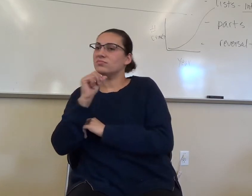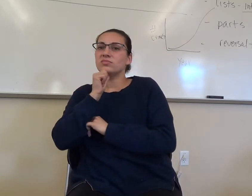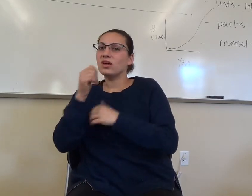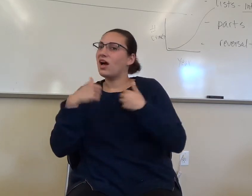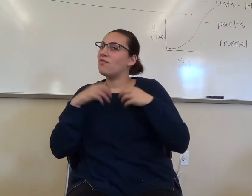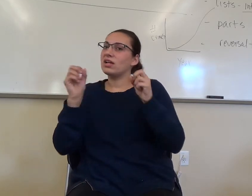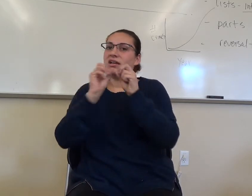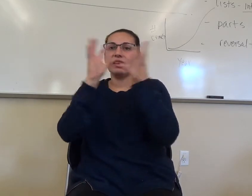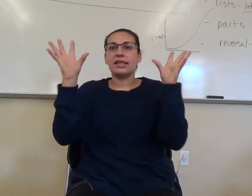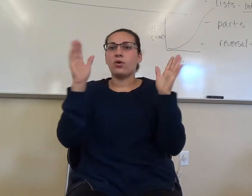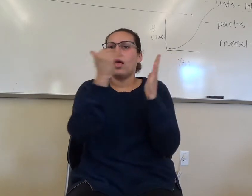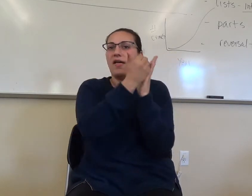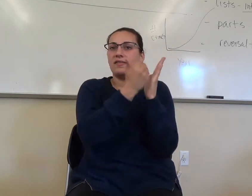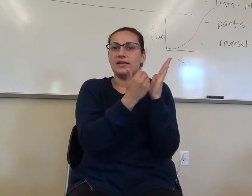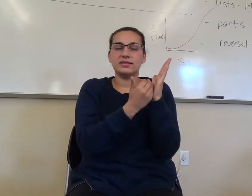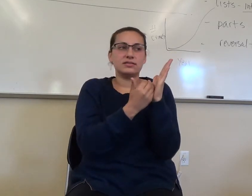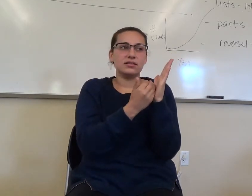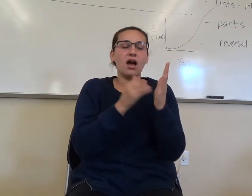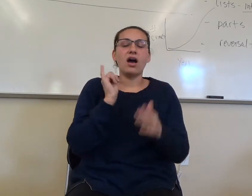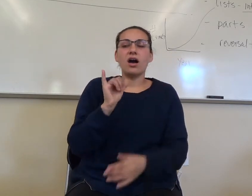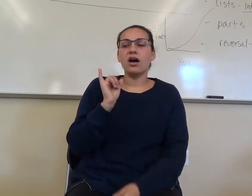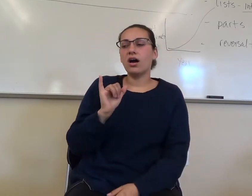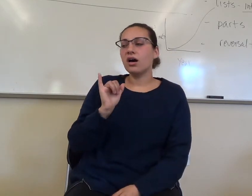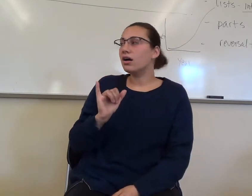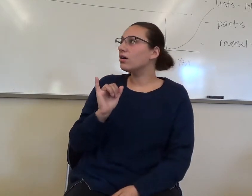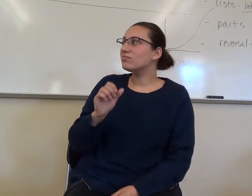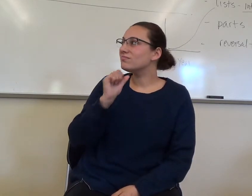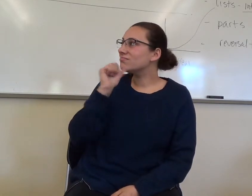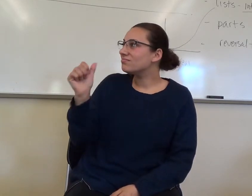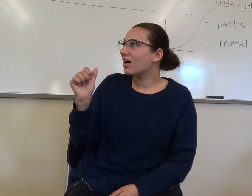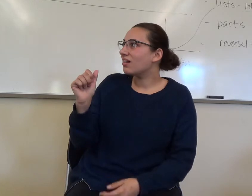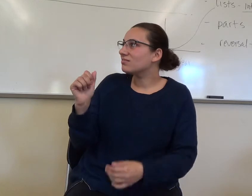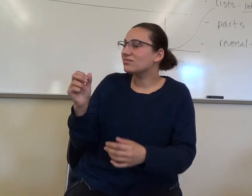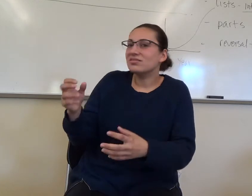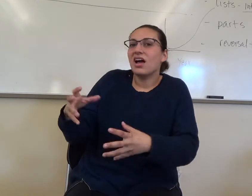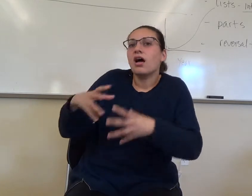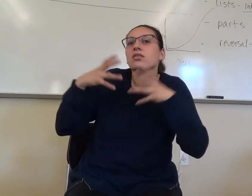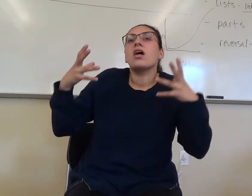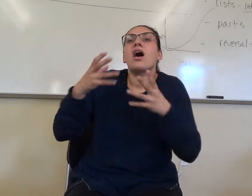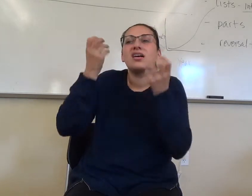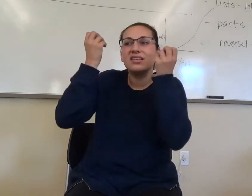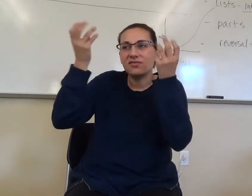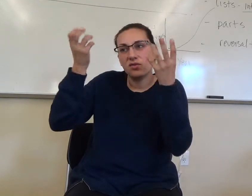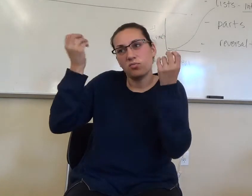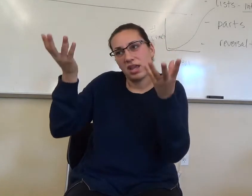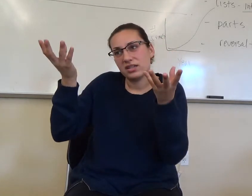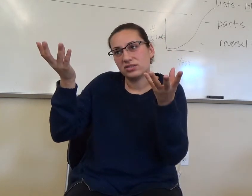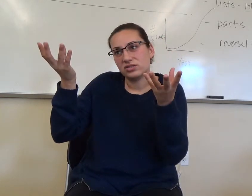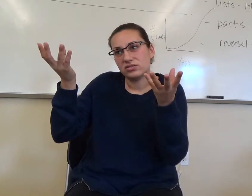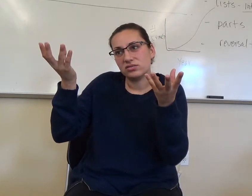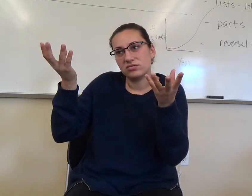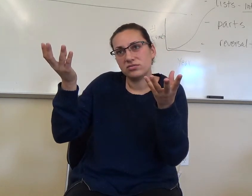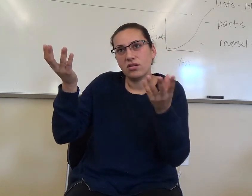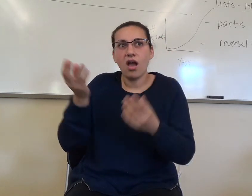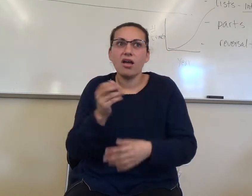and then we find out, oh, I see, yeah, it's not giving me as much information as I wanted. It's not saying the US does this, this, and